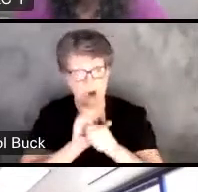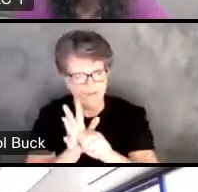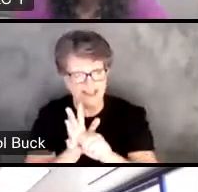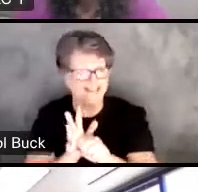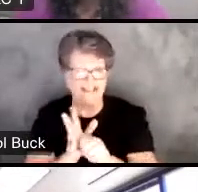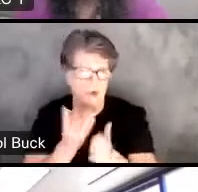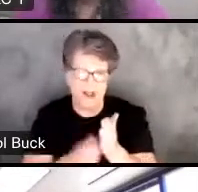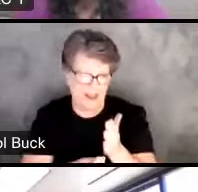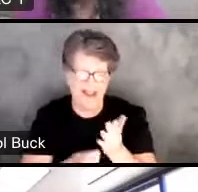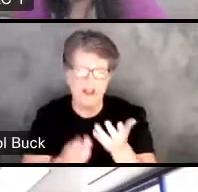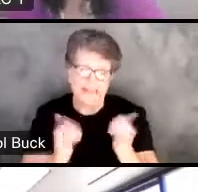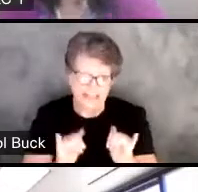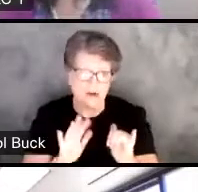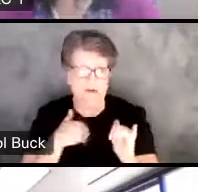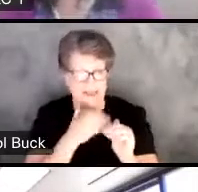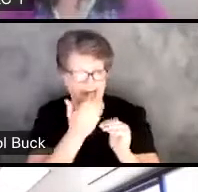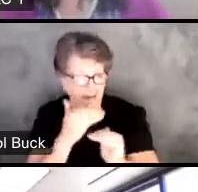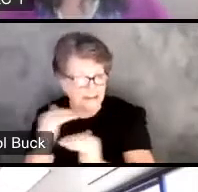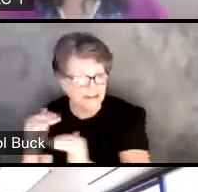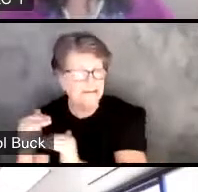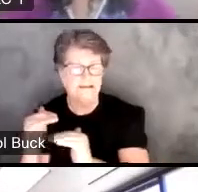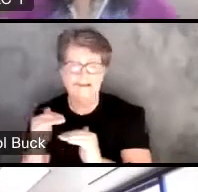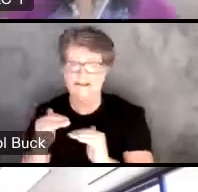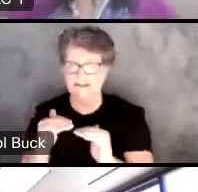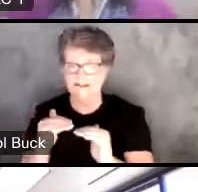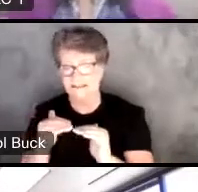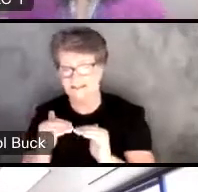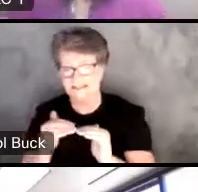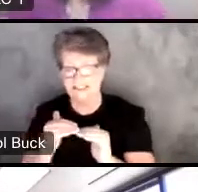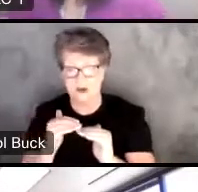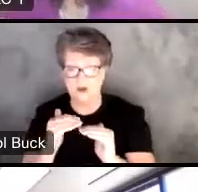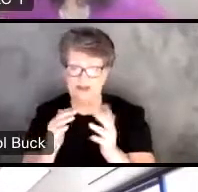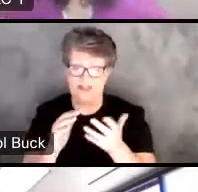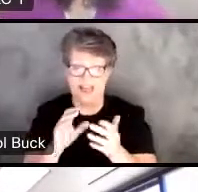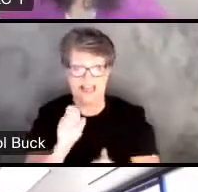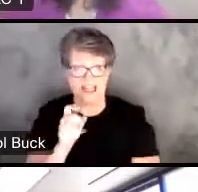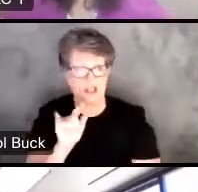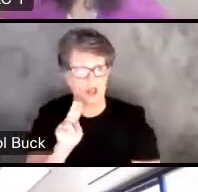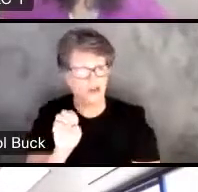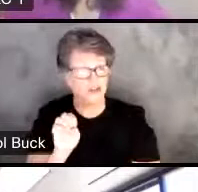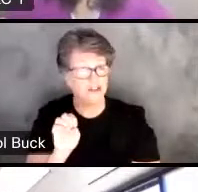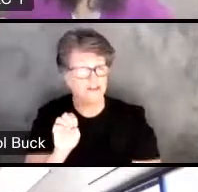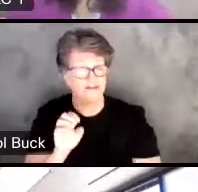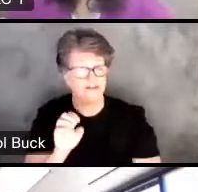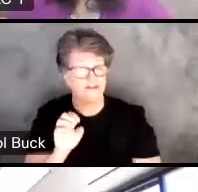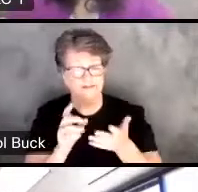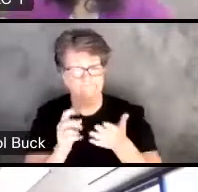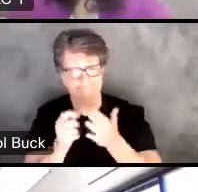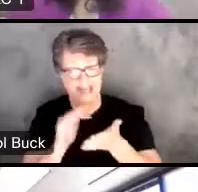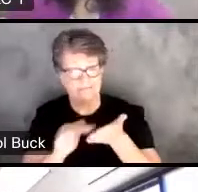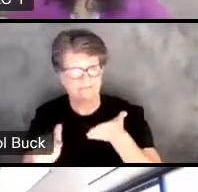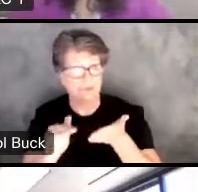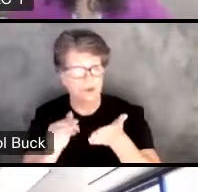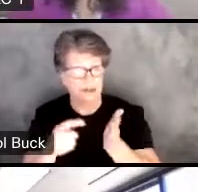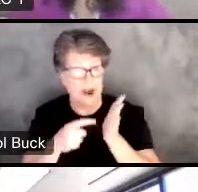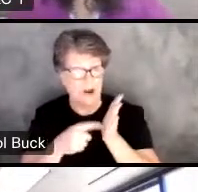going away. We're still going to have the restrictions. We don't know if the exclusion requirements are going to remain the same going into next year. And if